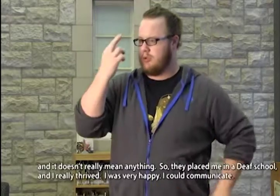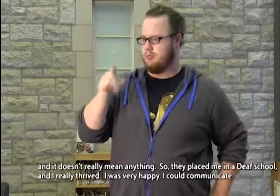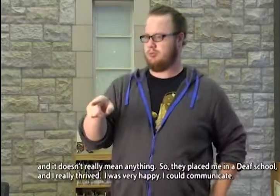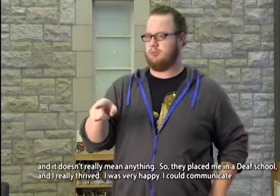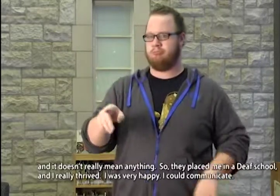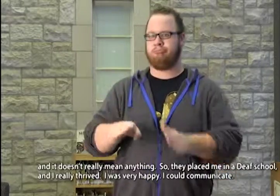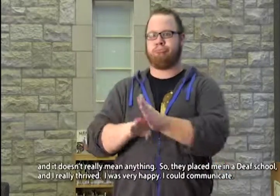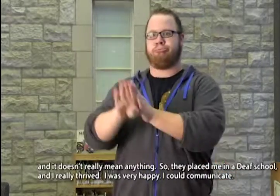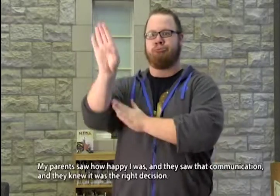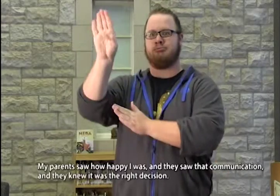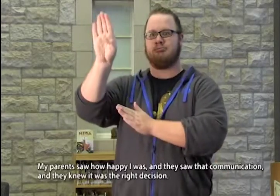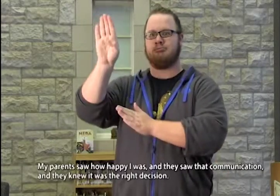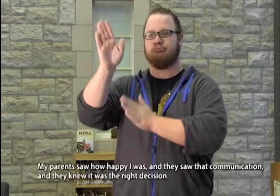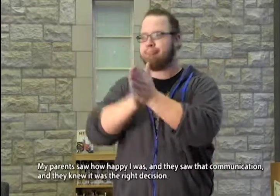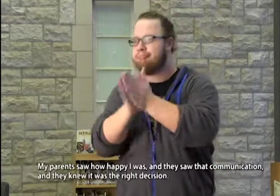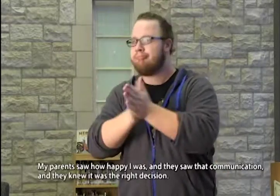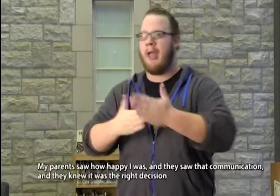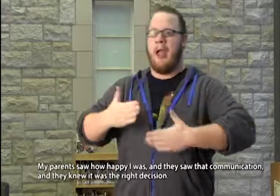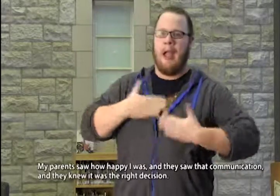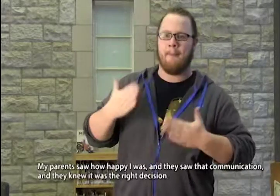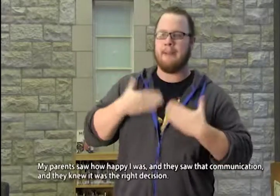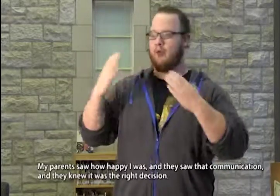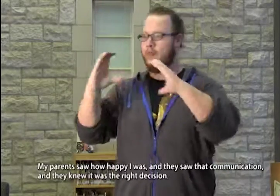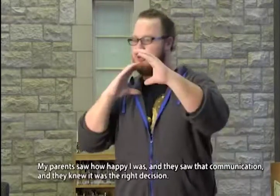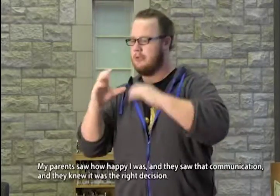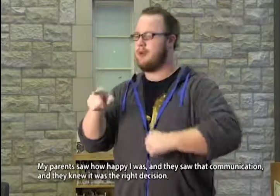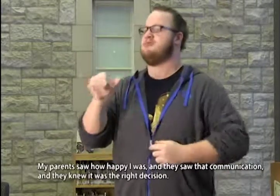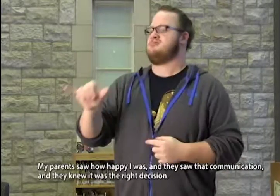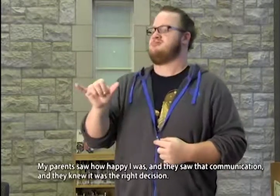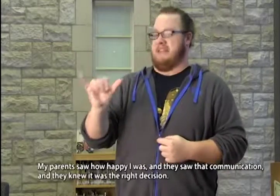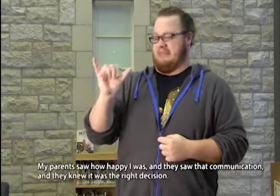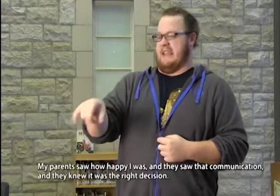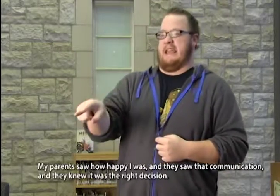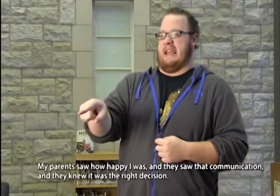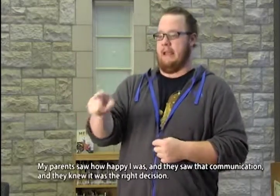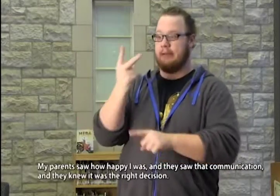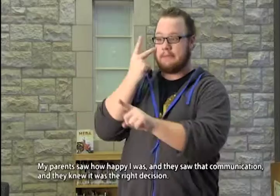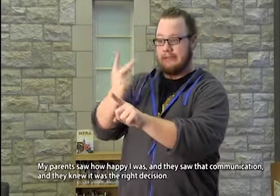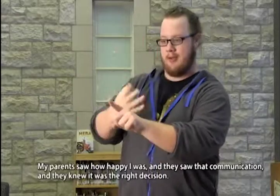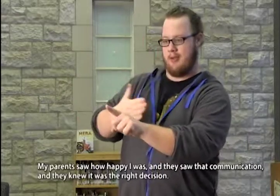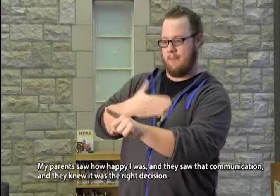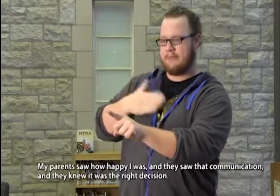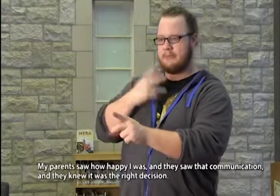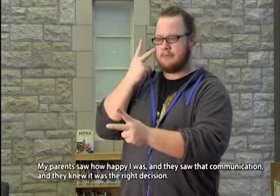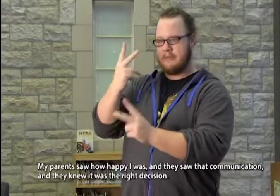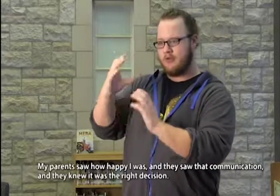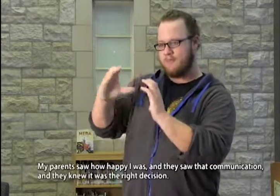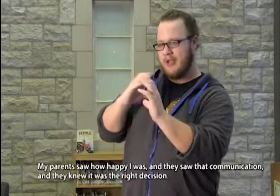happy. I could communicate, and my parents saw how happy I was, and they saw that communication, and they knew it was the right